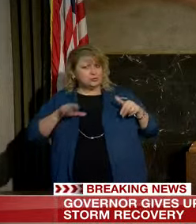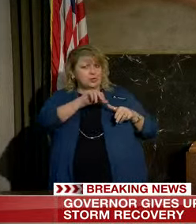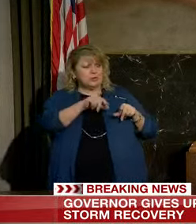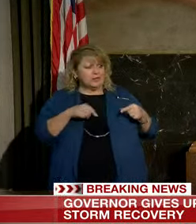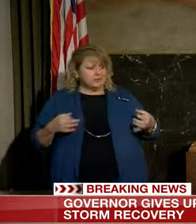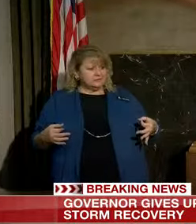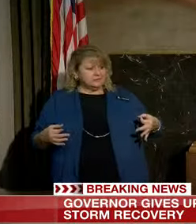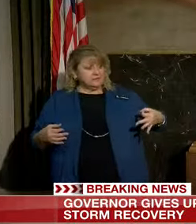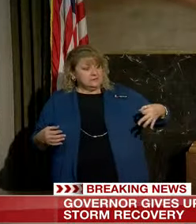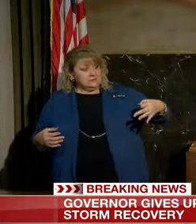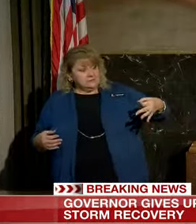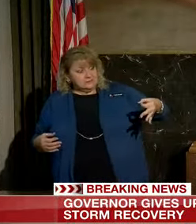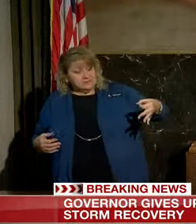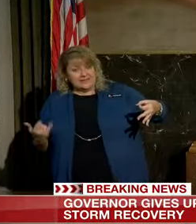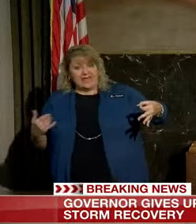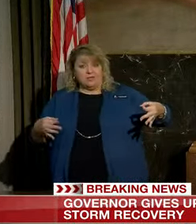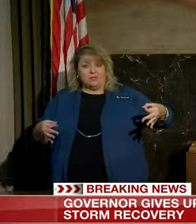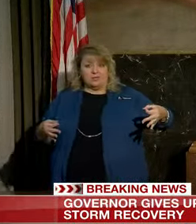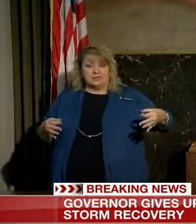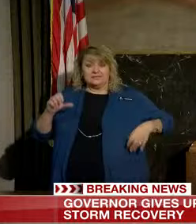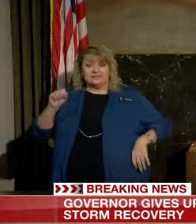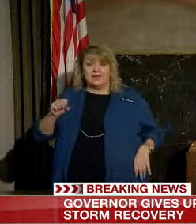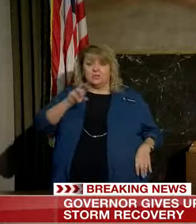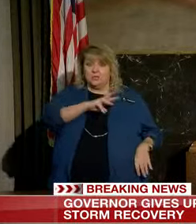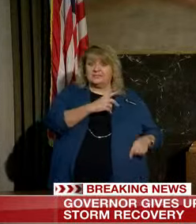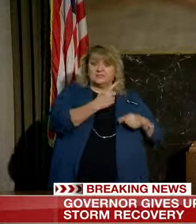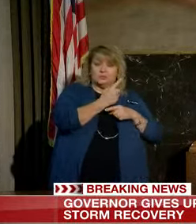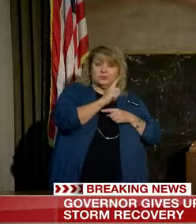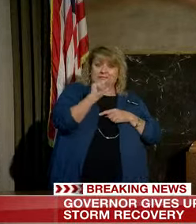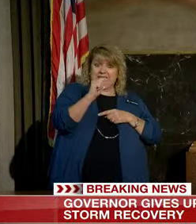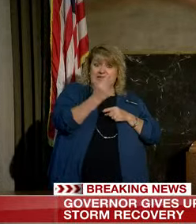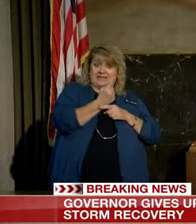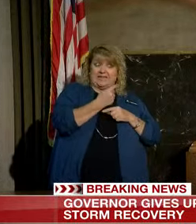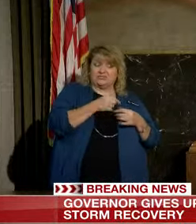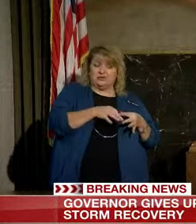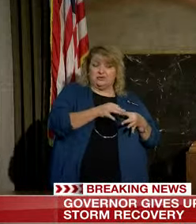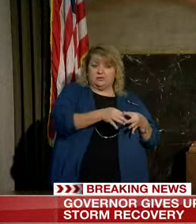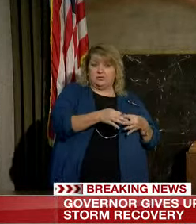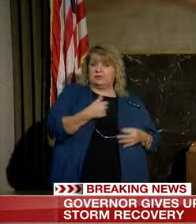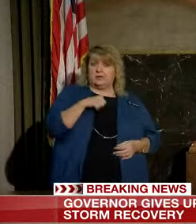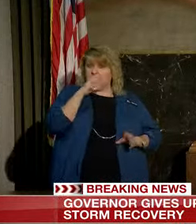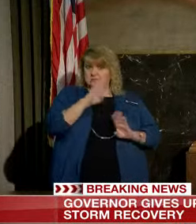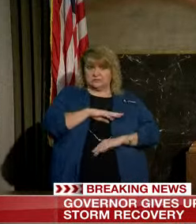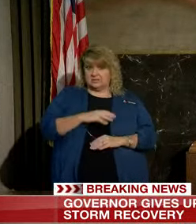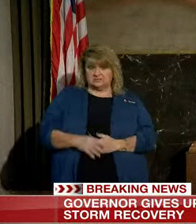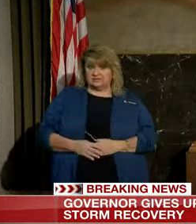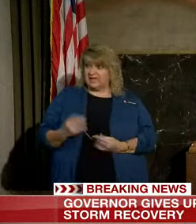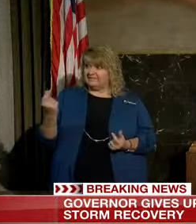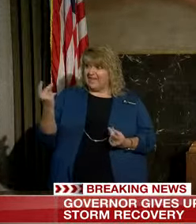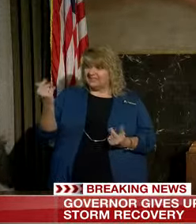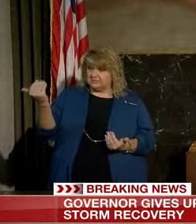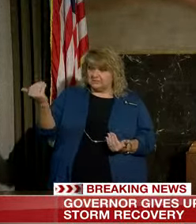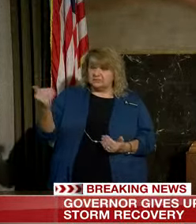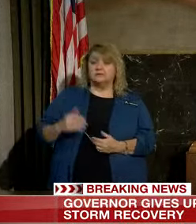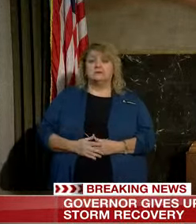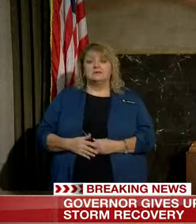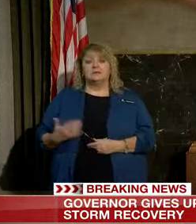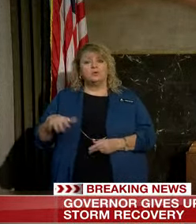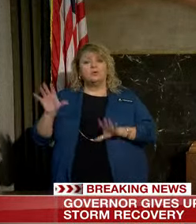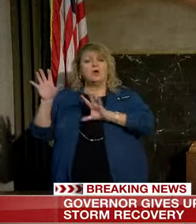things were actually set up in Southwest Louisiana last year, which we weren't satisfied with, but we're continuing to